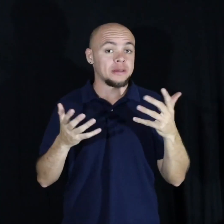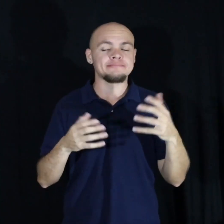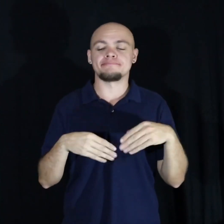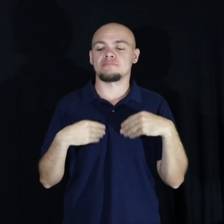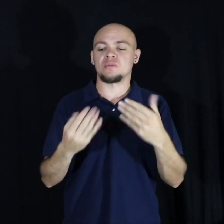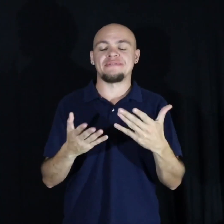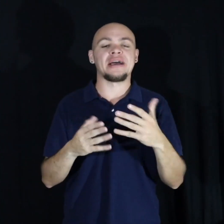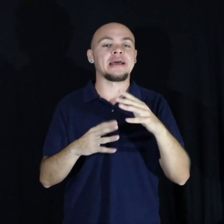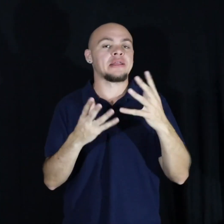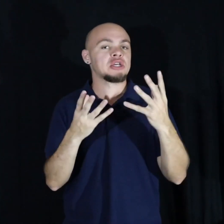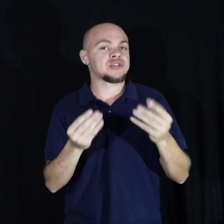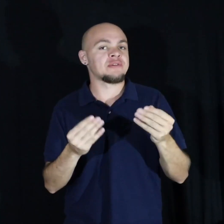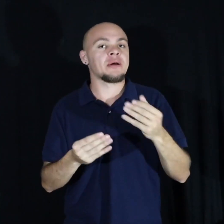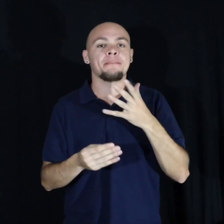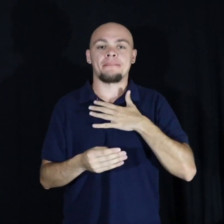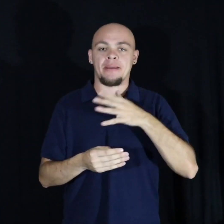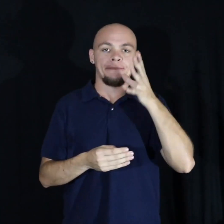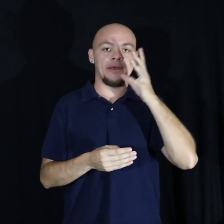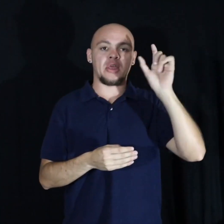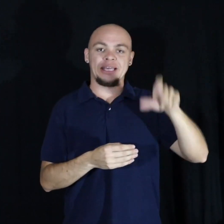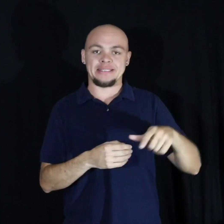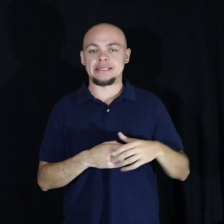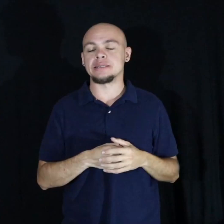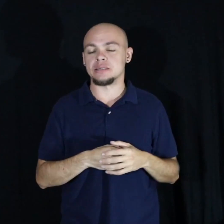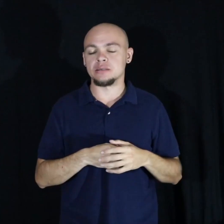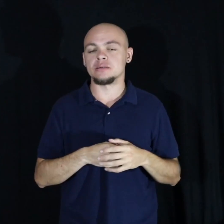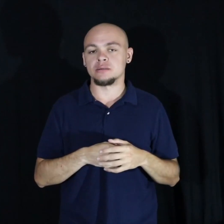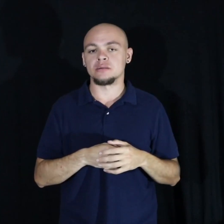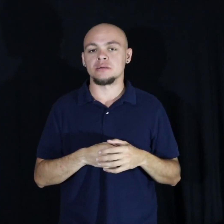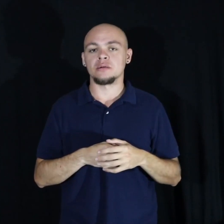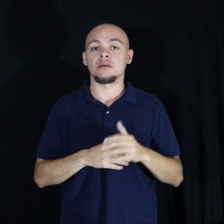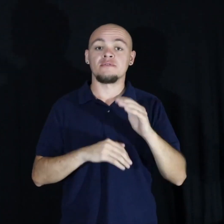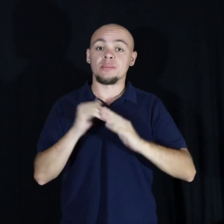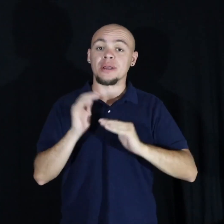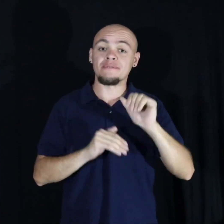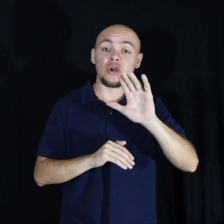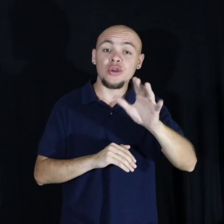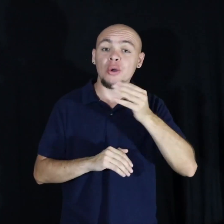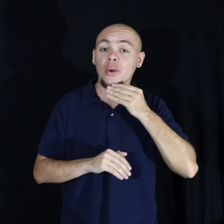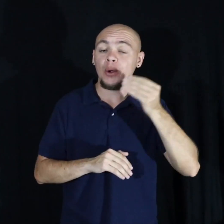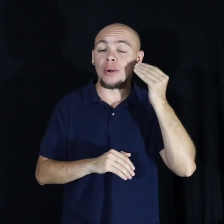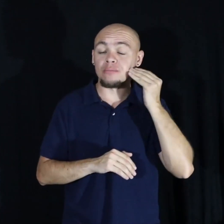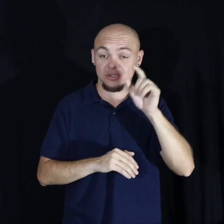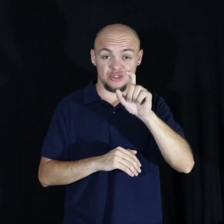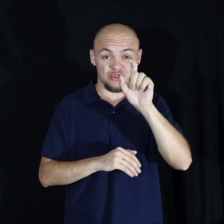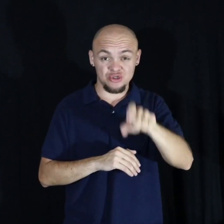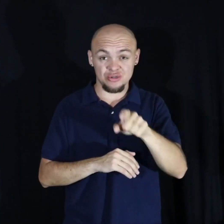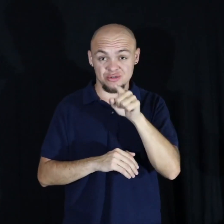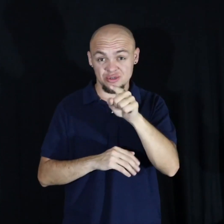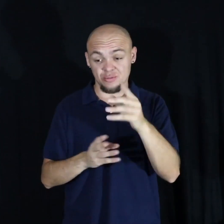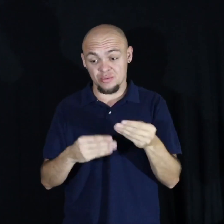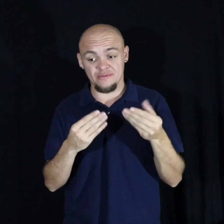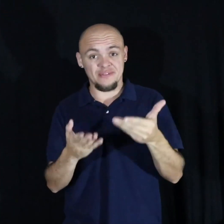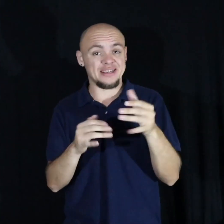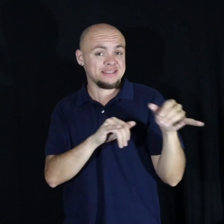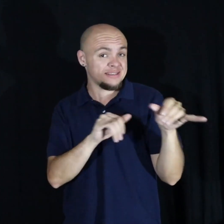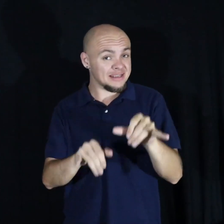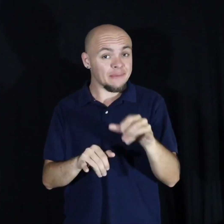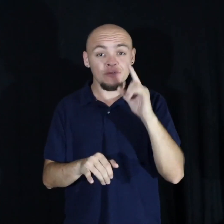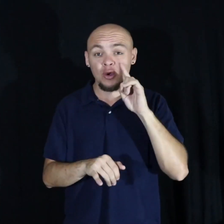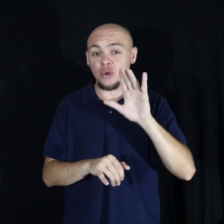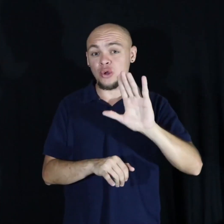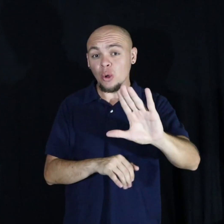gentleness I needed from my mother. So from the comfort of your homes, shouldn't you be able to provide the same for your